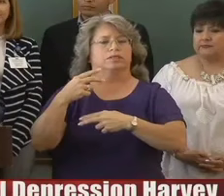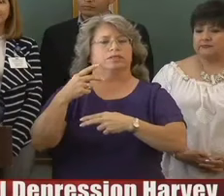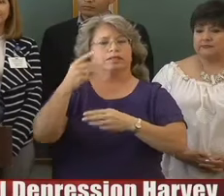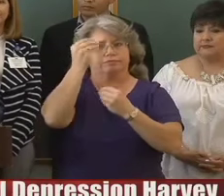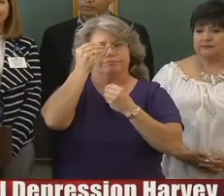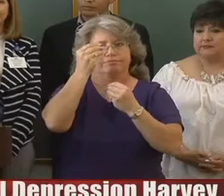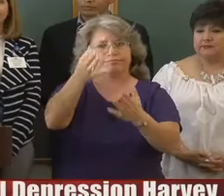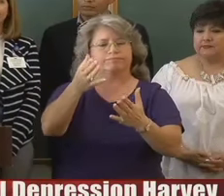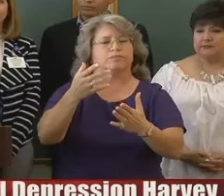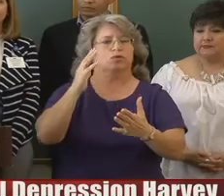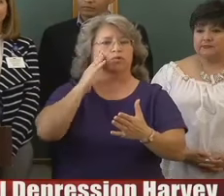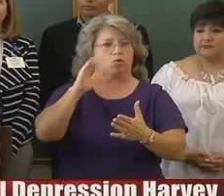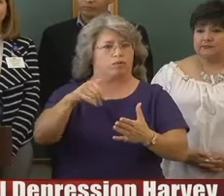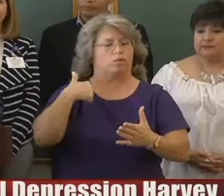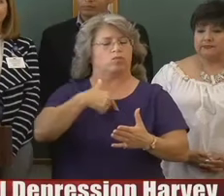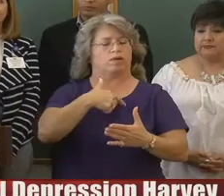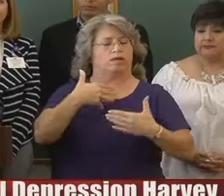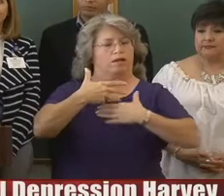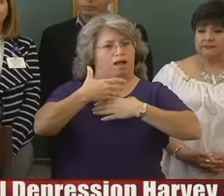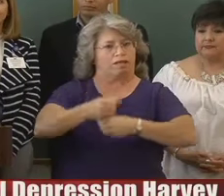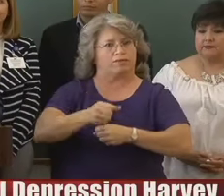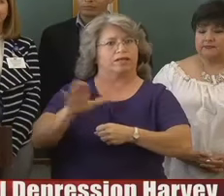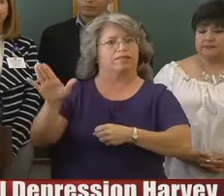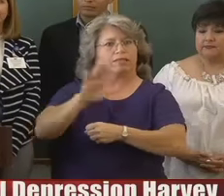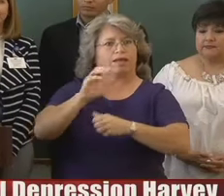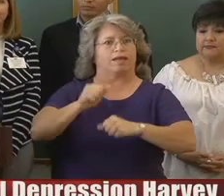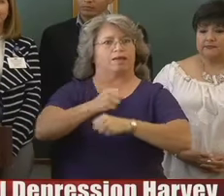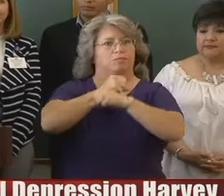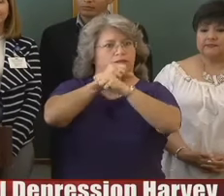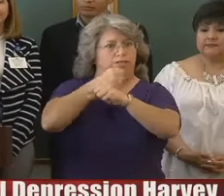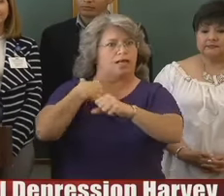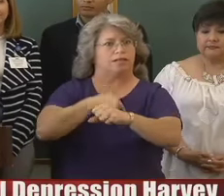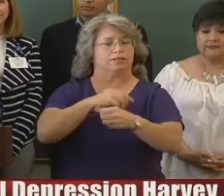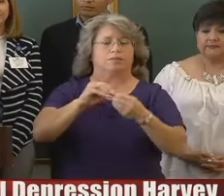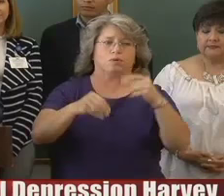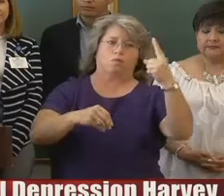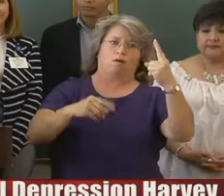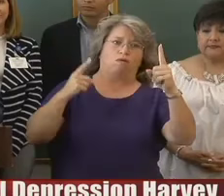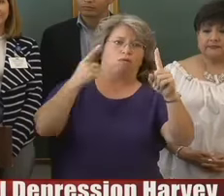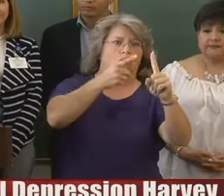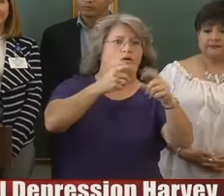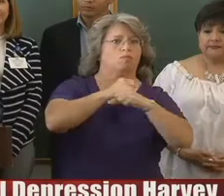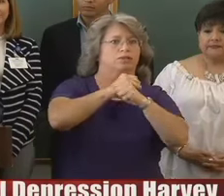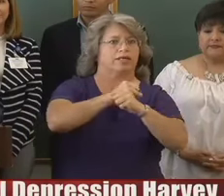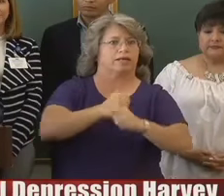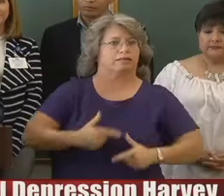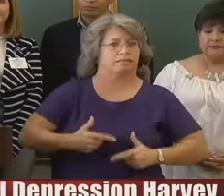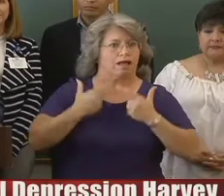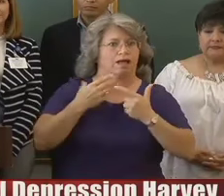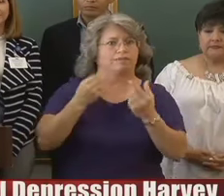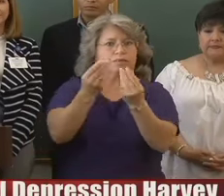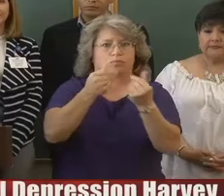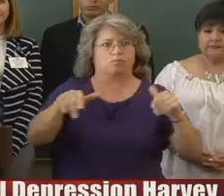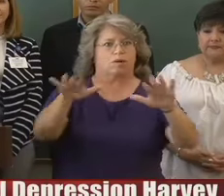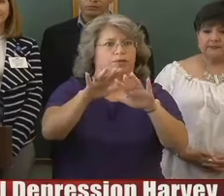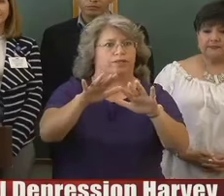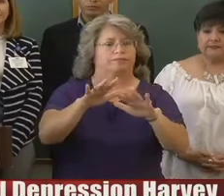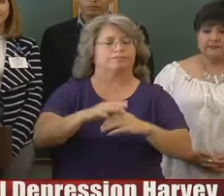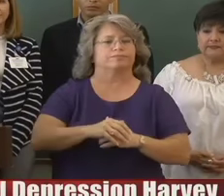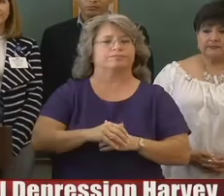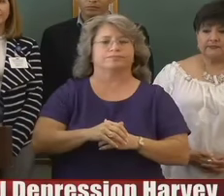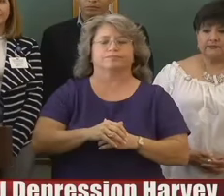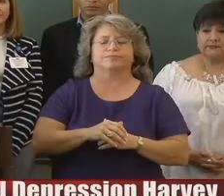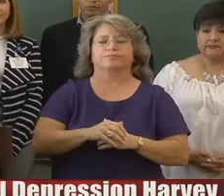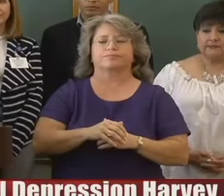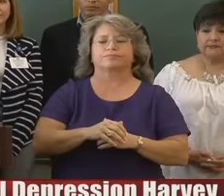confidence in them and their ability to protect us. Our number one goal is to protect lives and property, and that's what they're here to do. And so